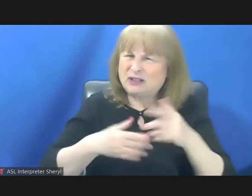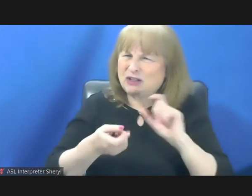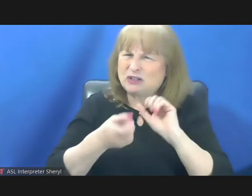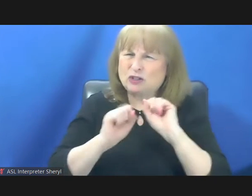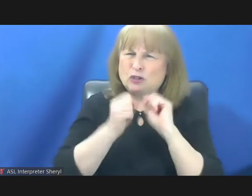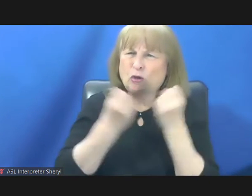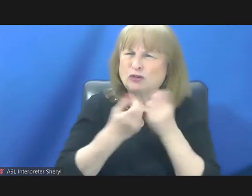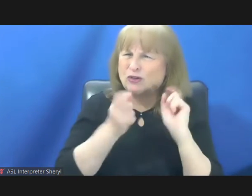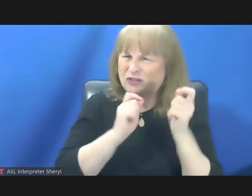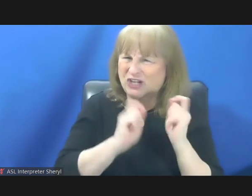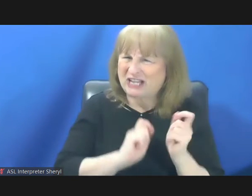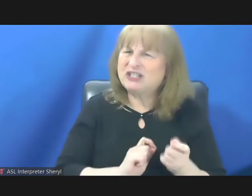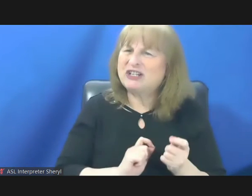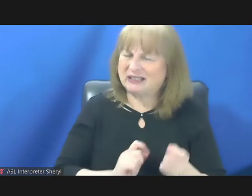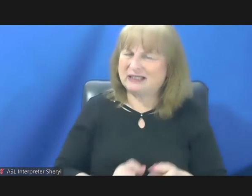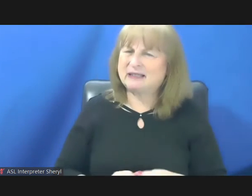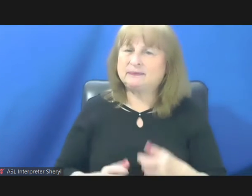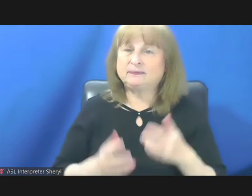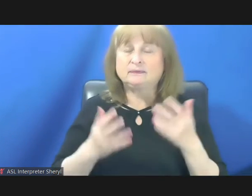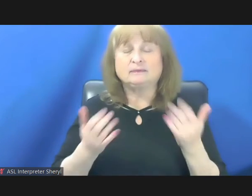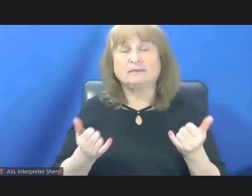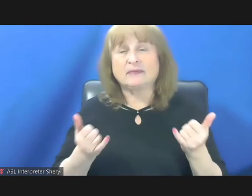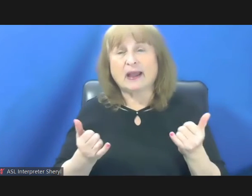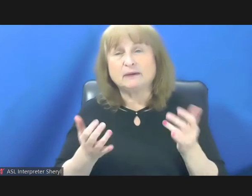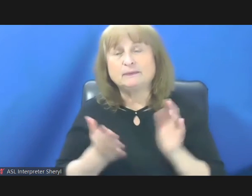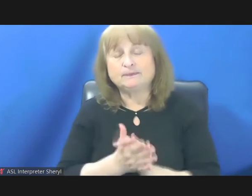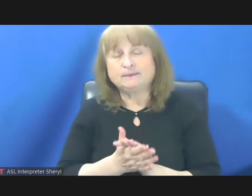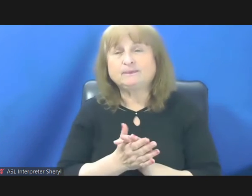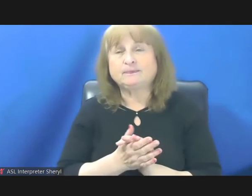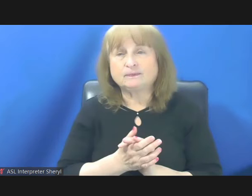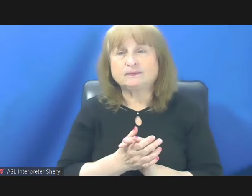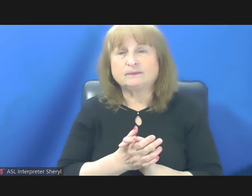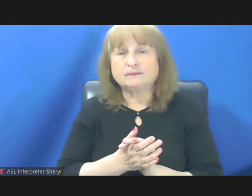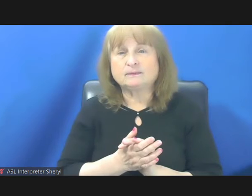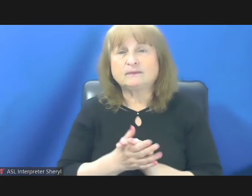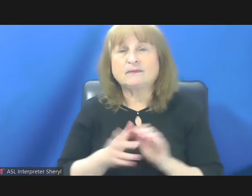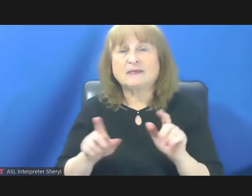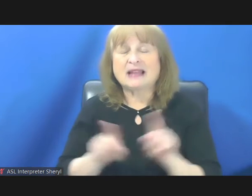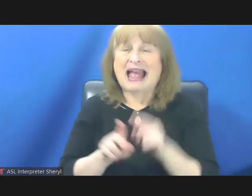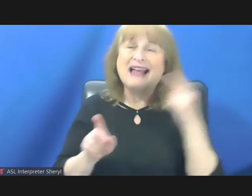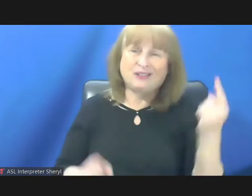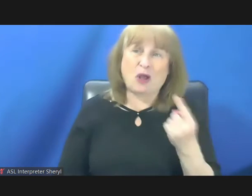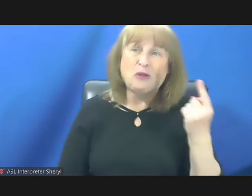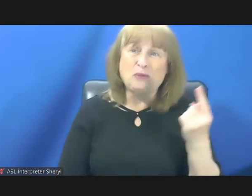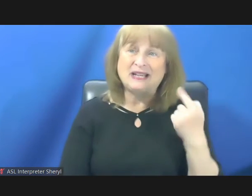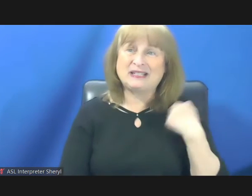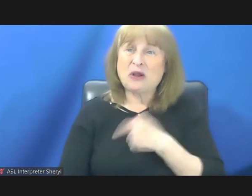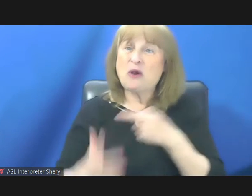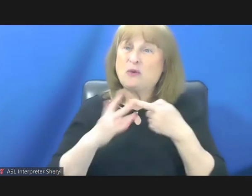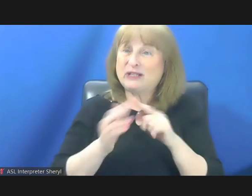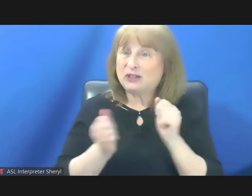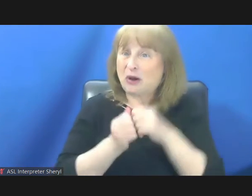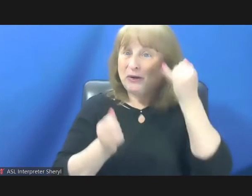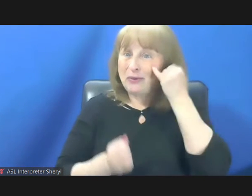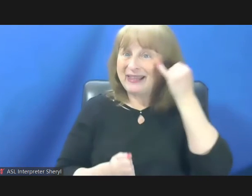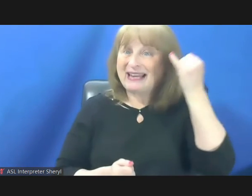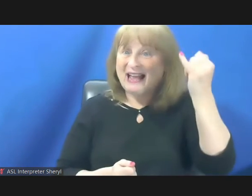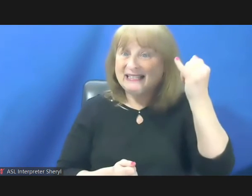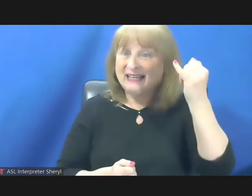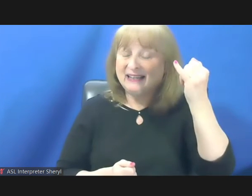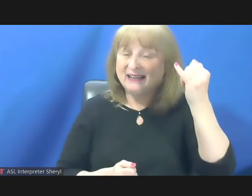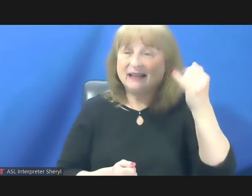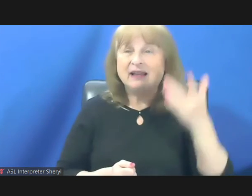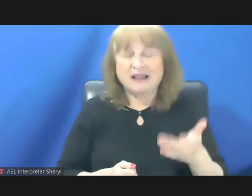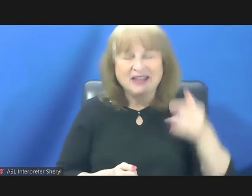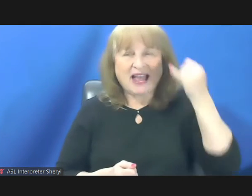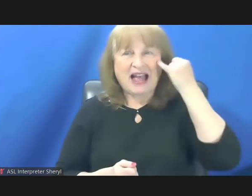and so forth. Now, there, as always, we start with an idea, and then the